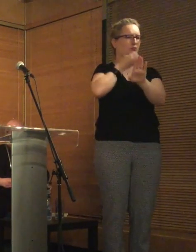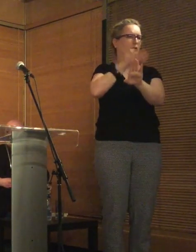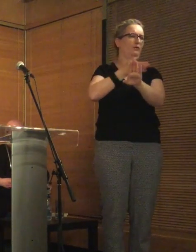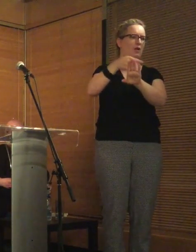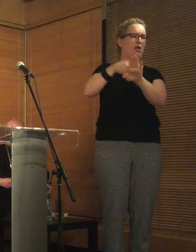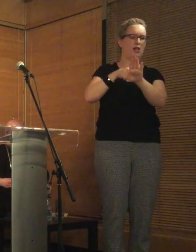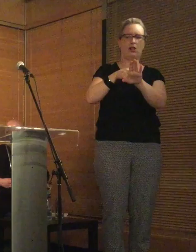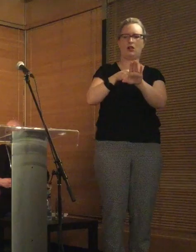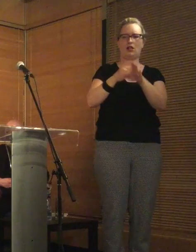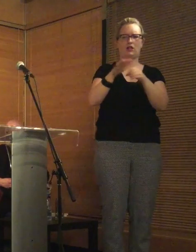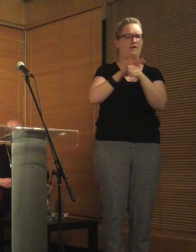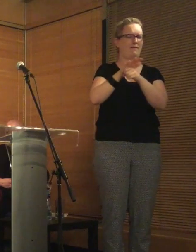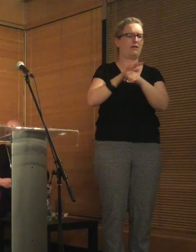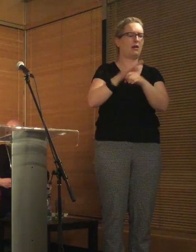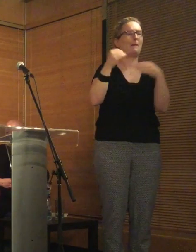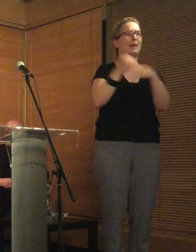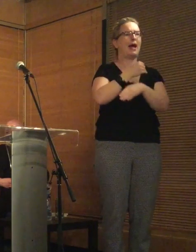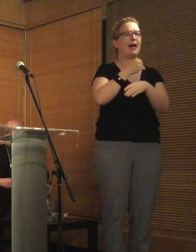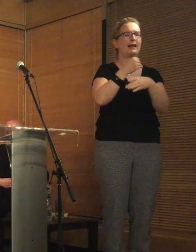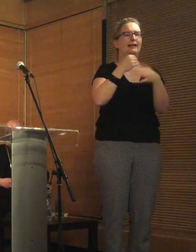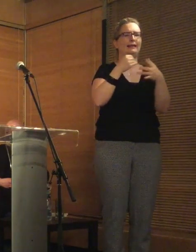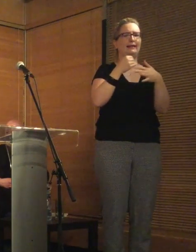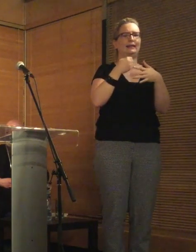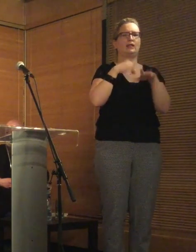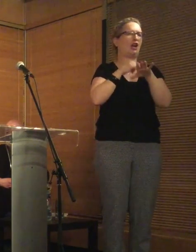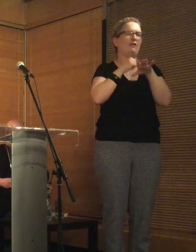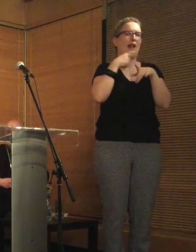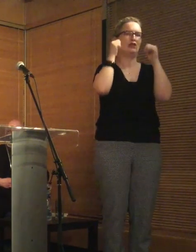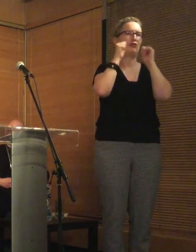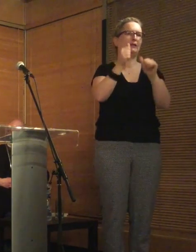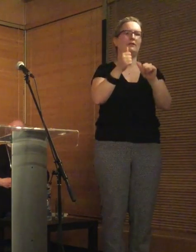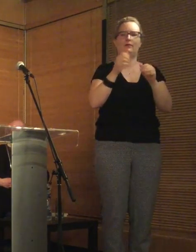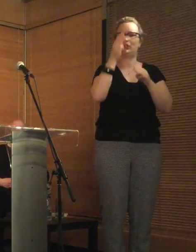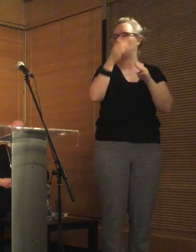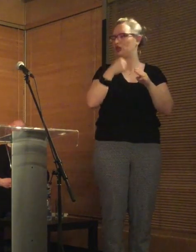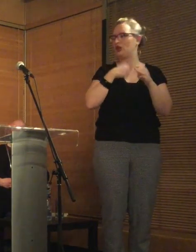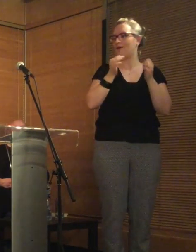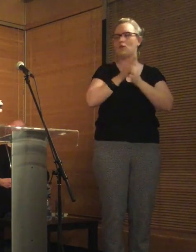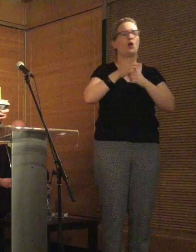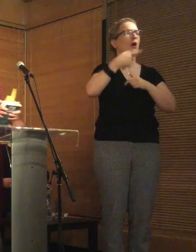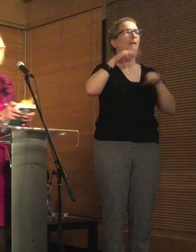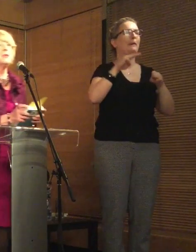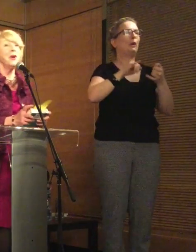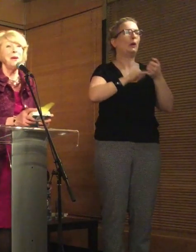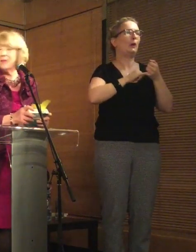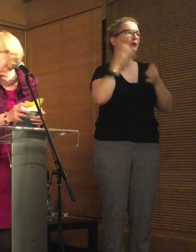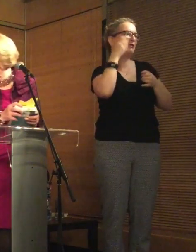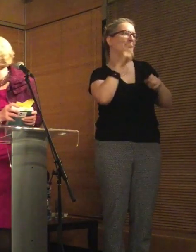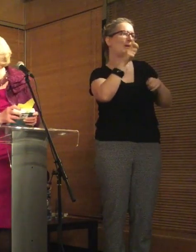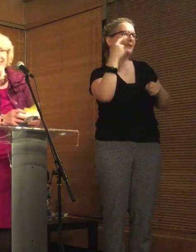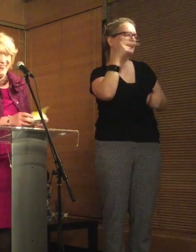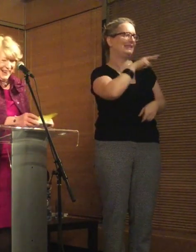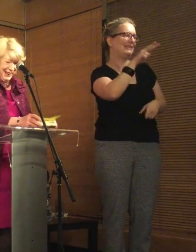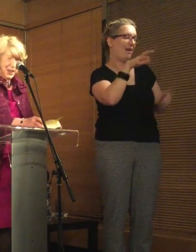lovely colour cover by so colourful and attractive for the people going Christmas shopping for a